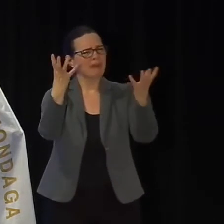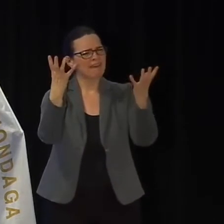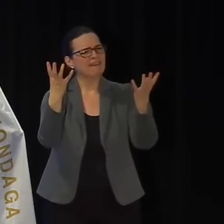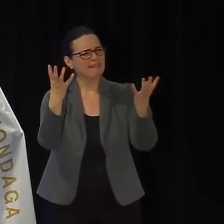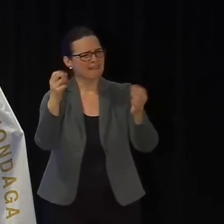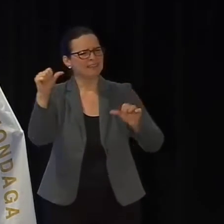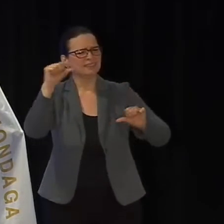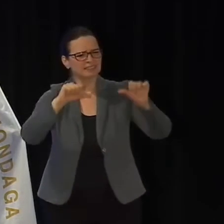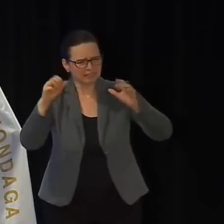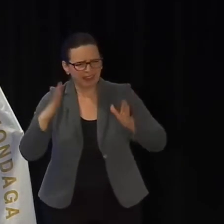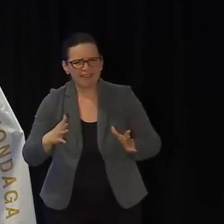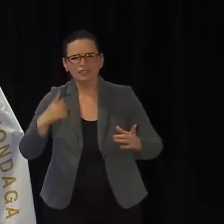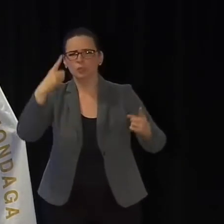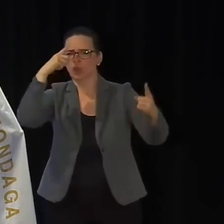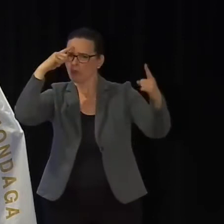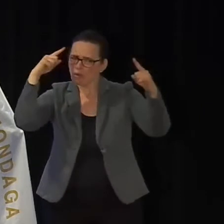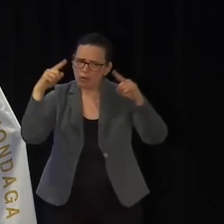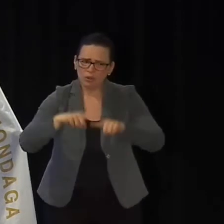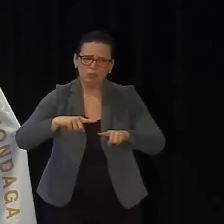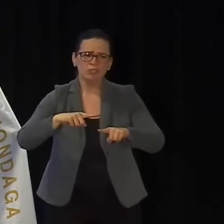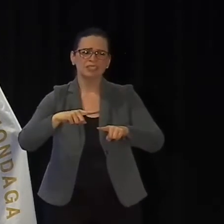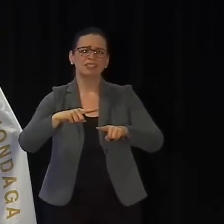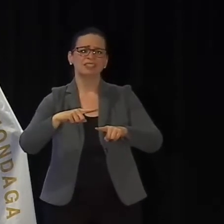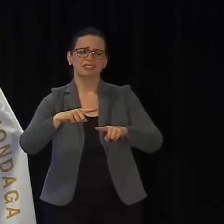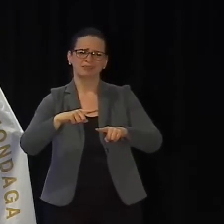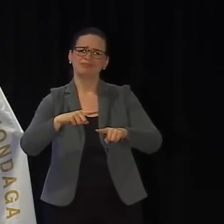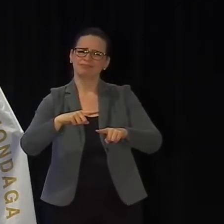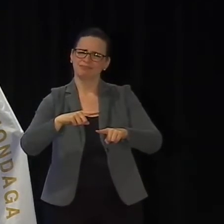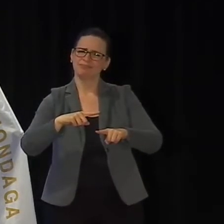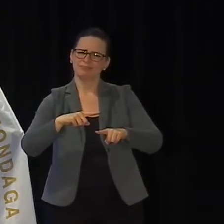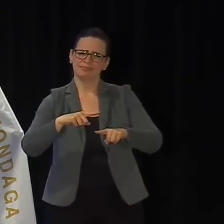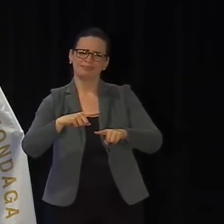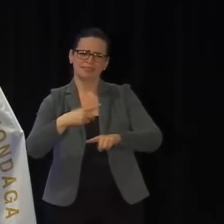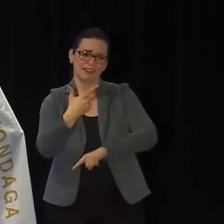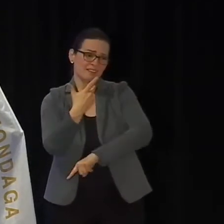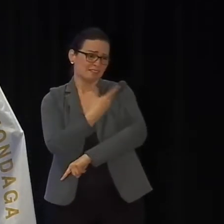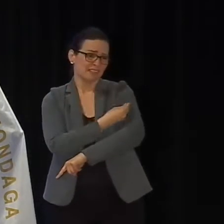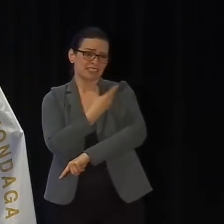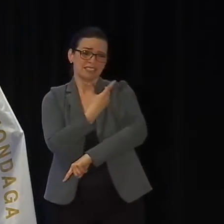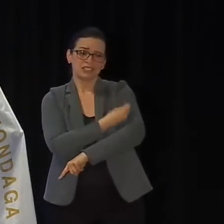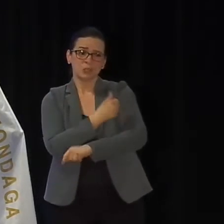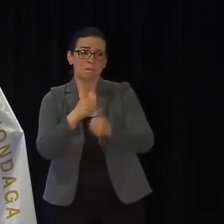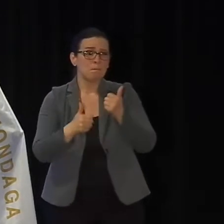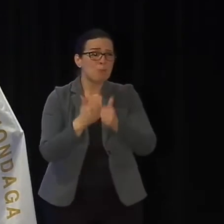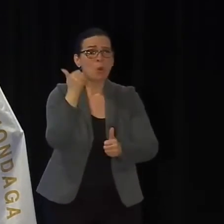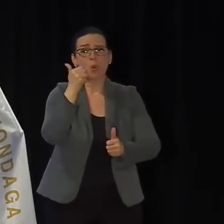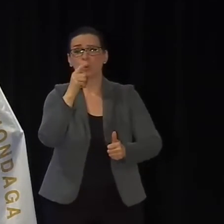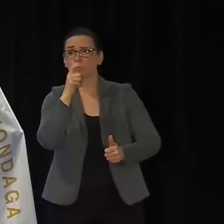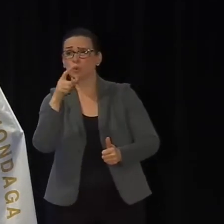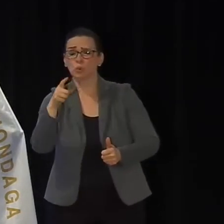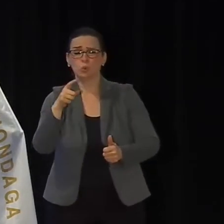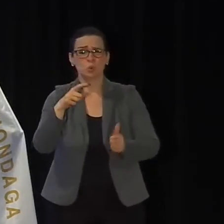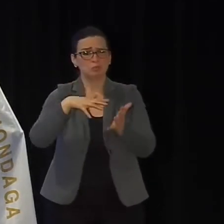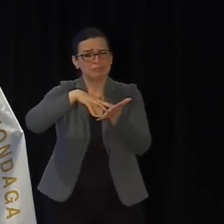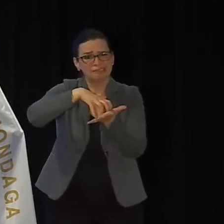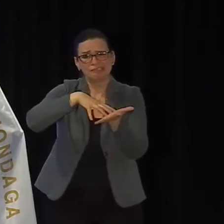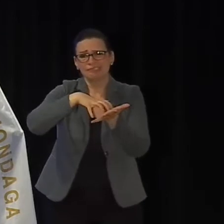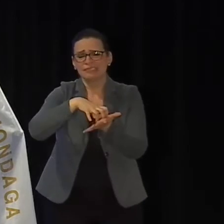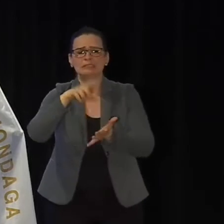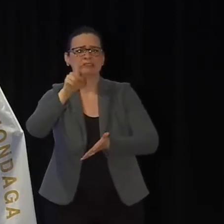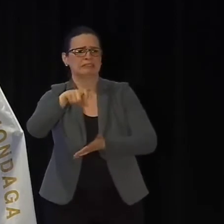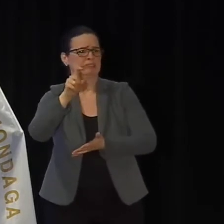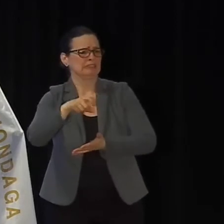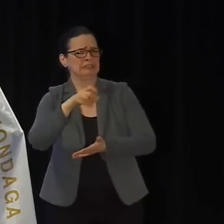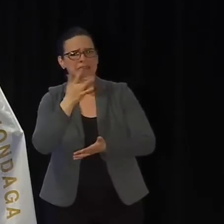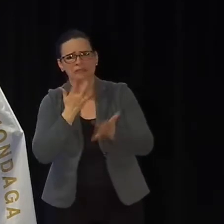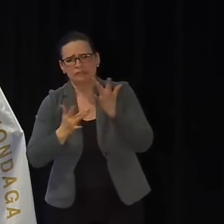talking about for the last 2 weeks, is that we vaccinated our most vulnerable first, our seniors, and then those